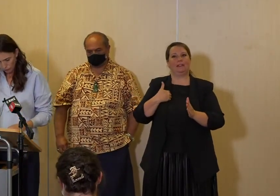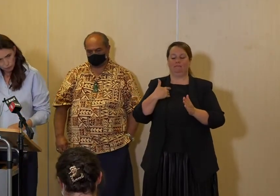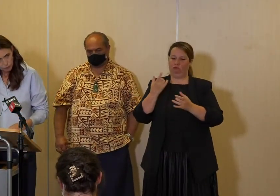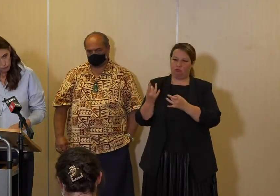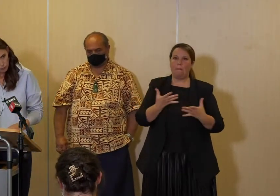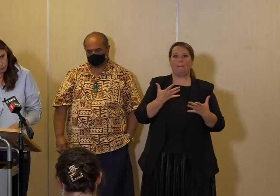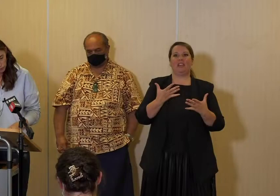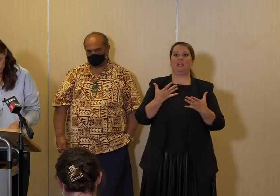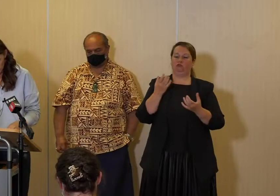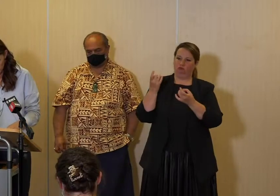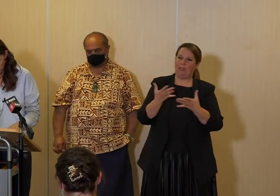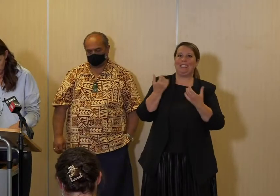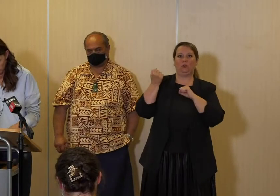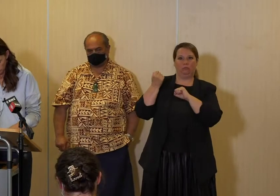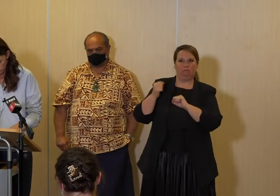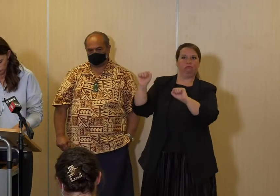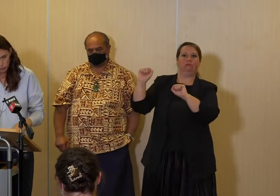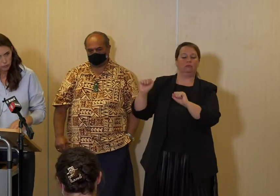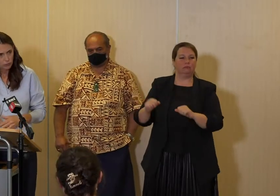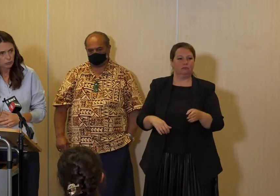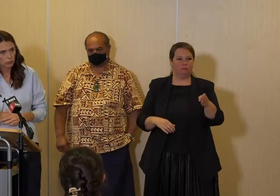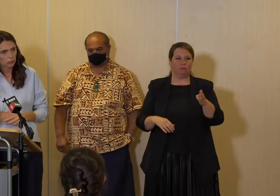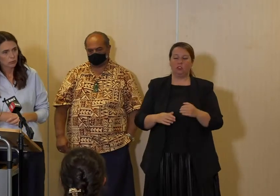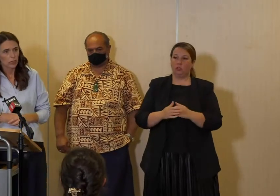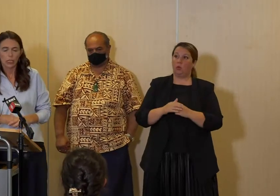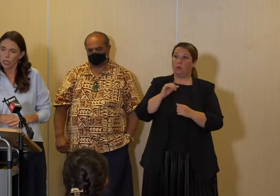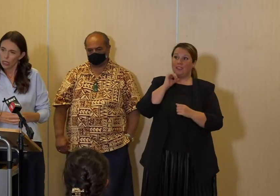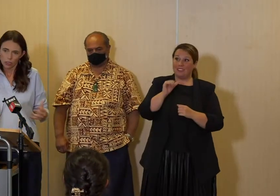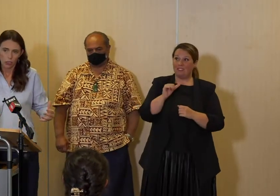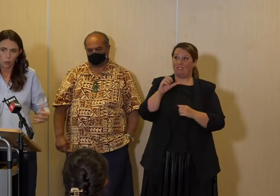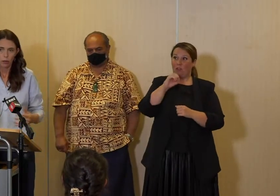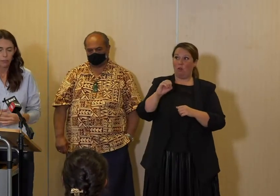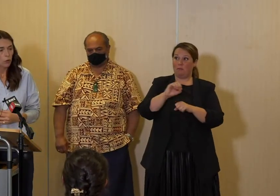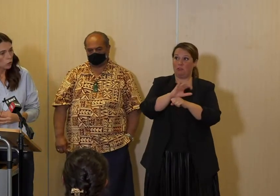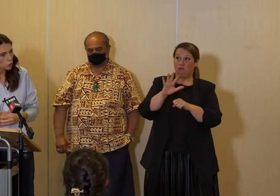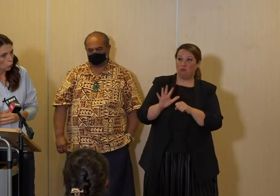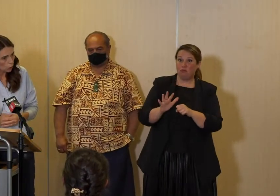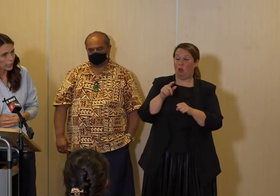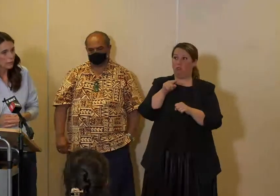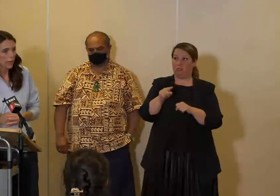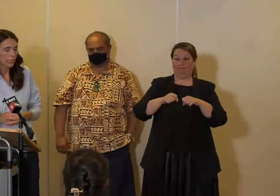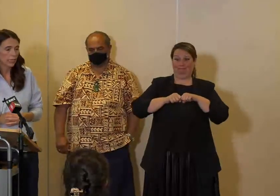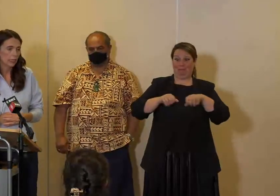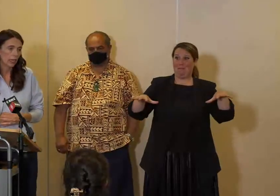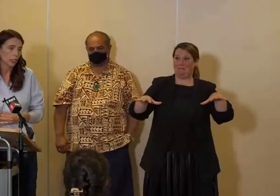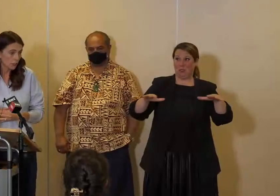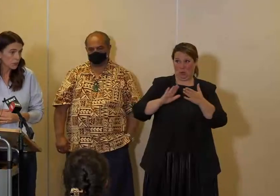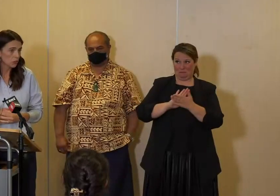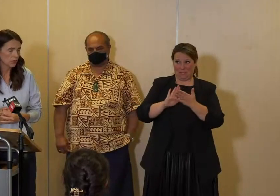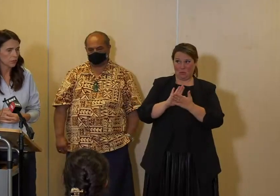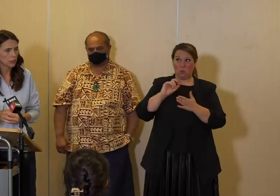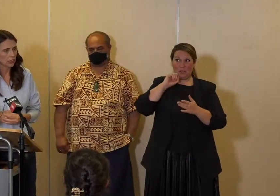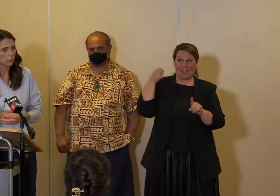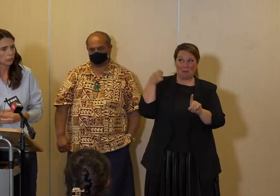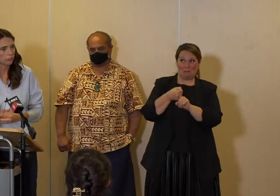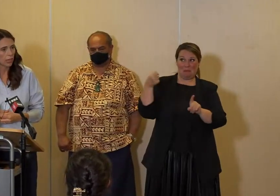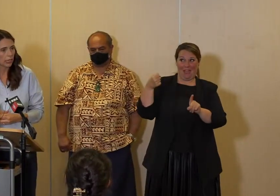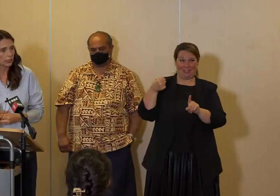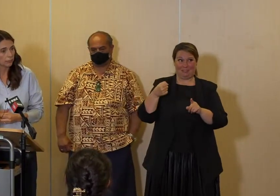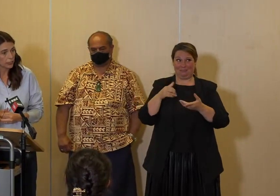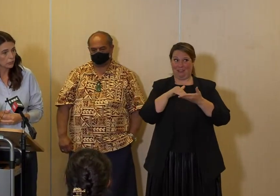affect AE deployments to Tonga in the future to help? We're, of course, already making use of the New